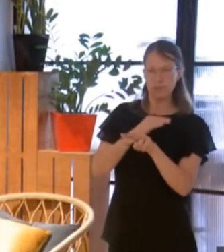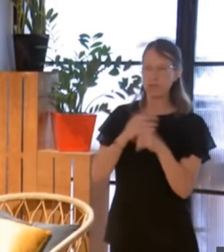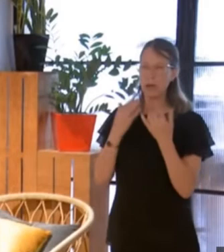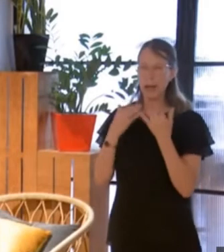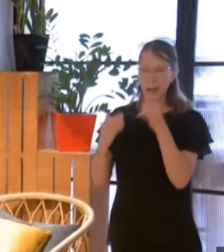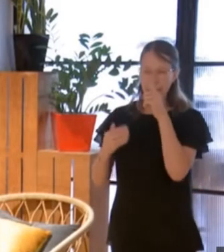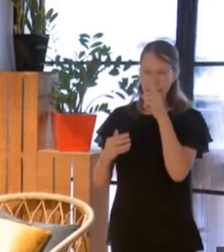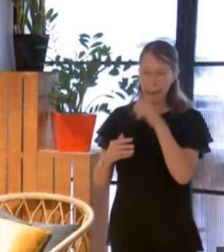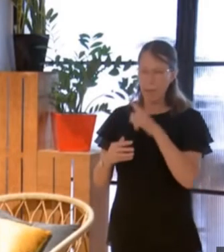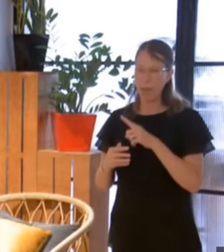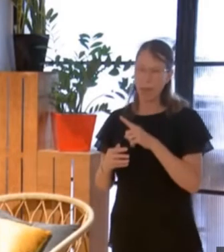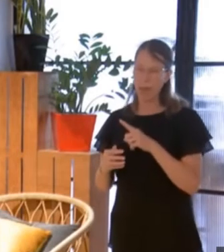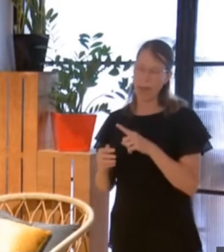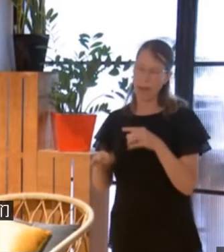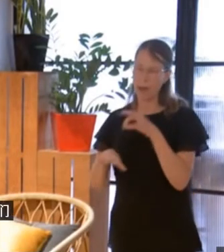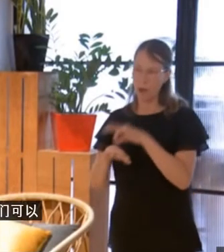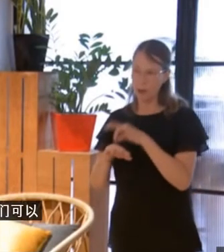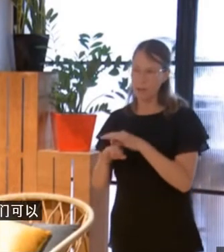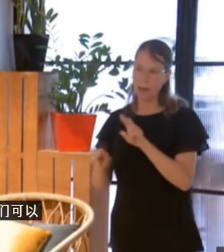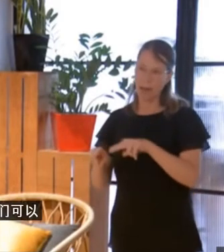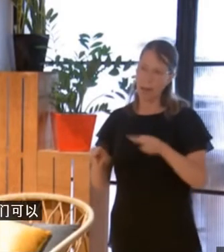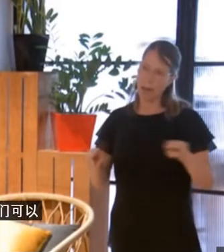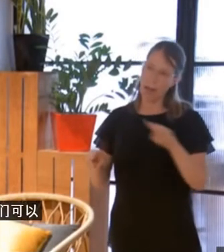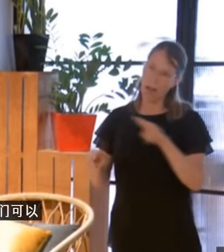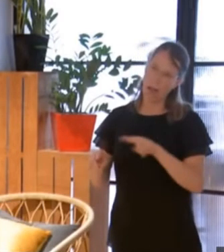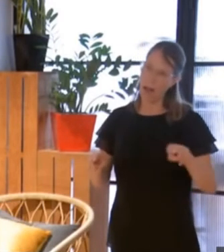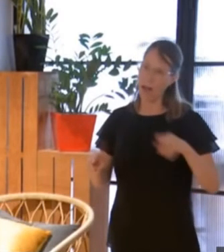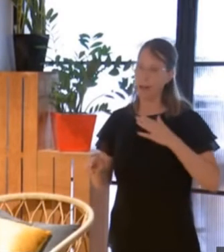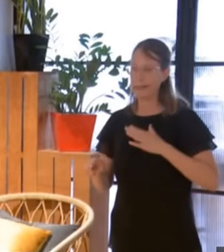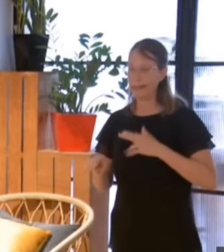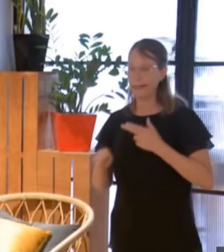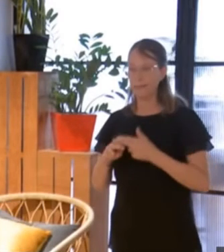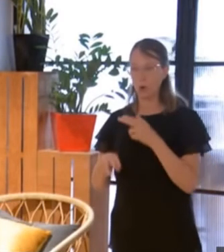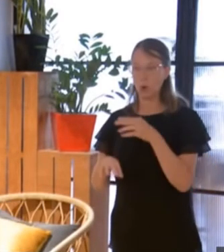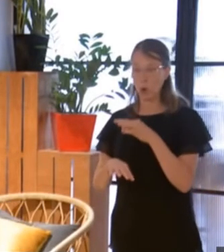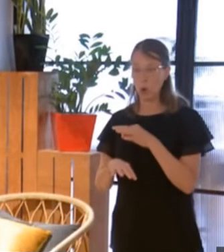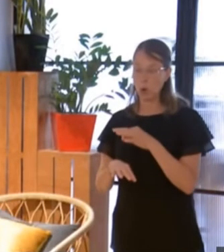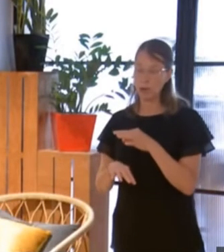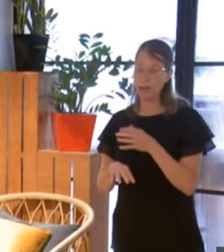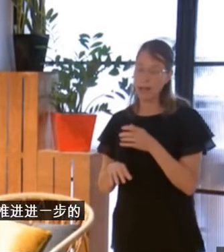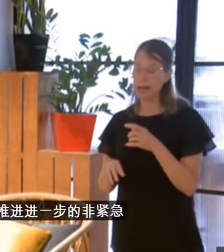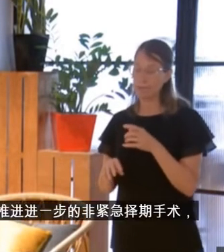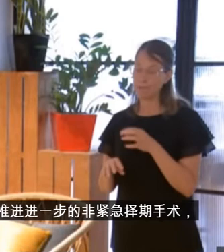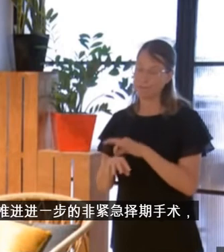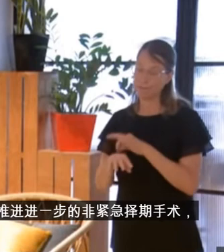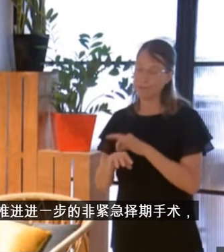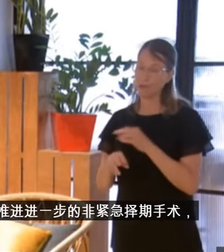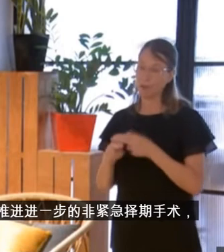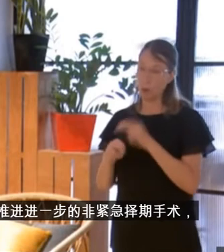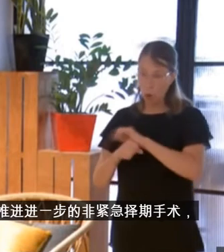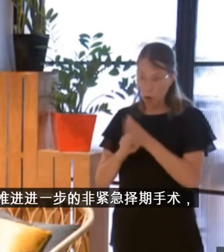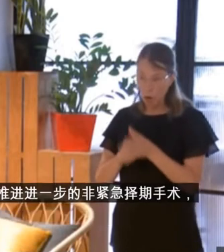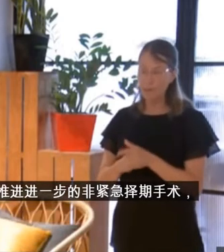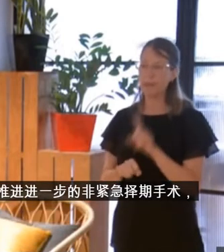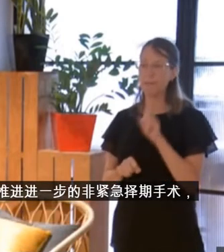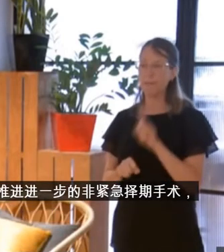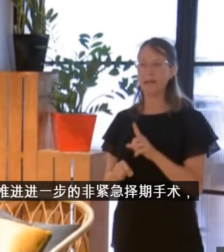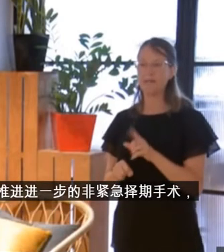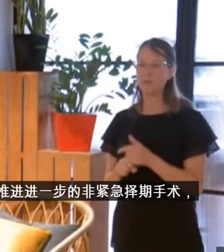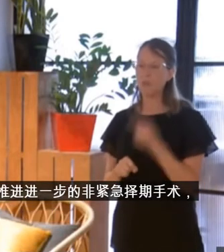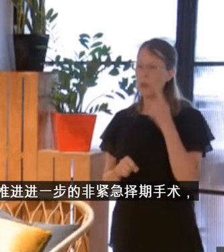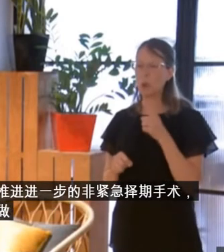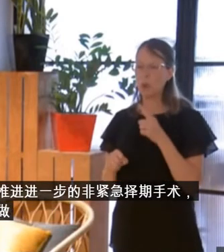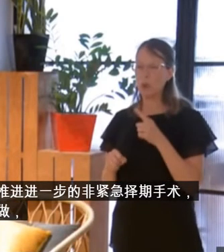mid-February. Now we're able to bring that forward, and where we can bring further non-urgent elective surgery forward in our public